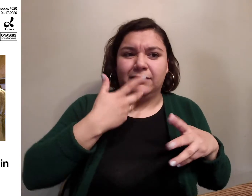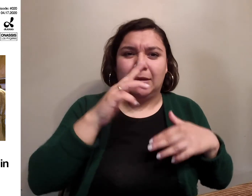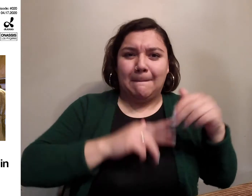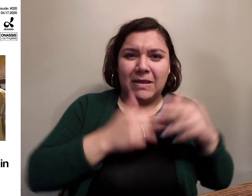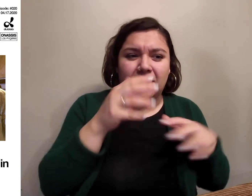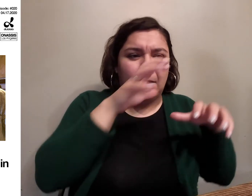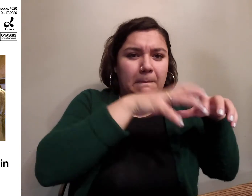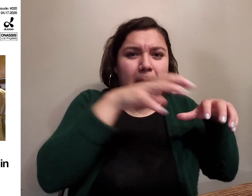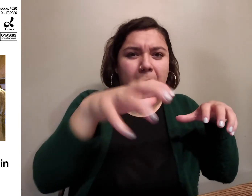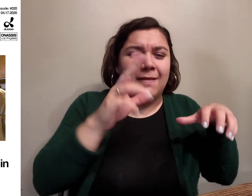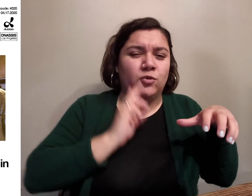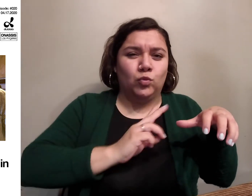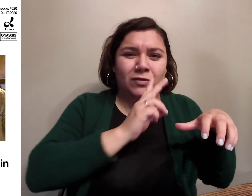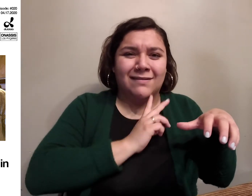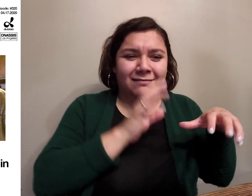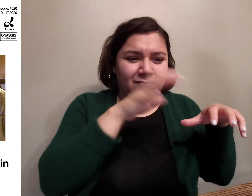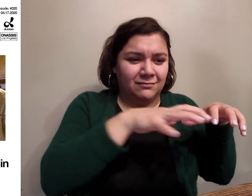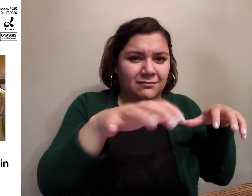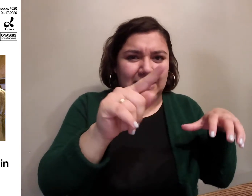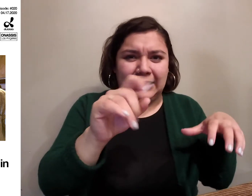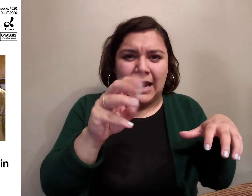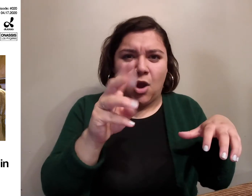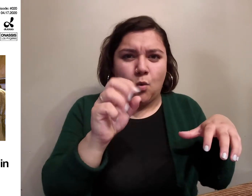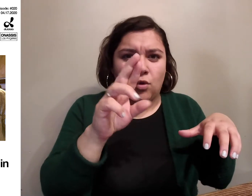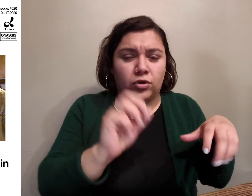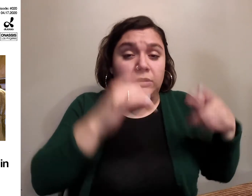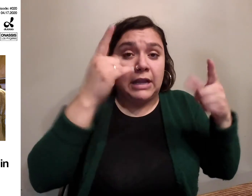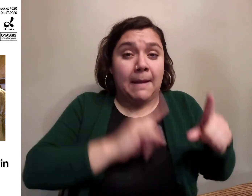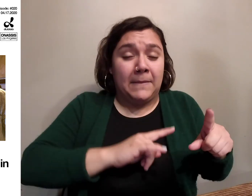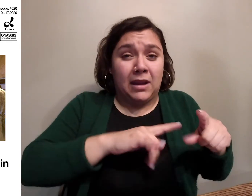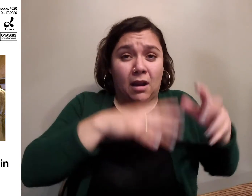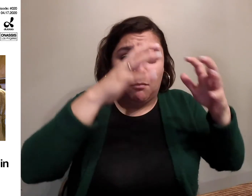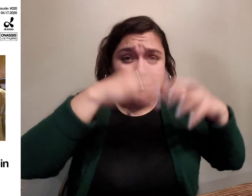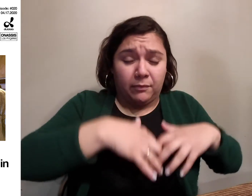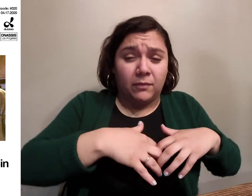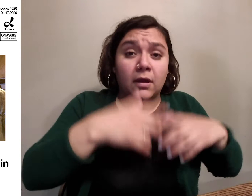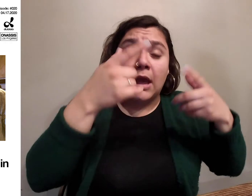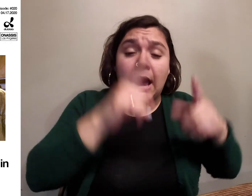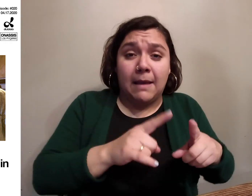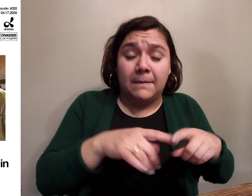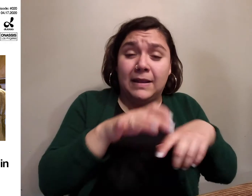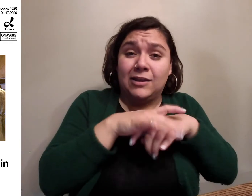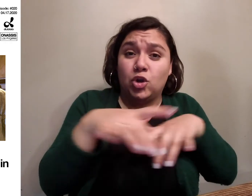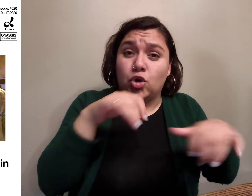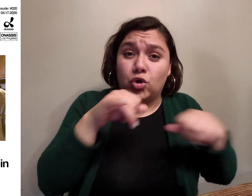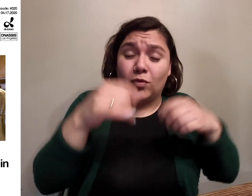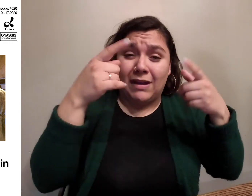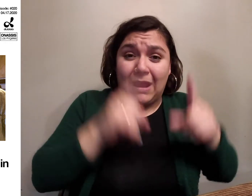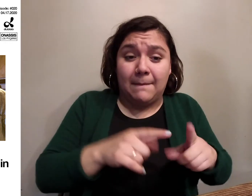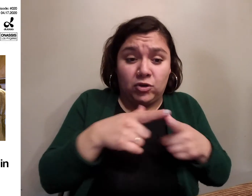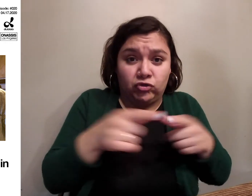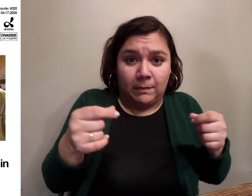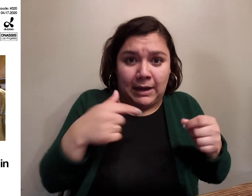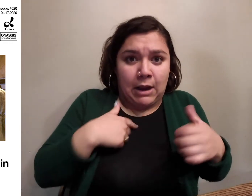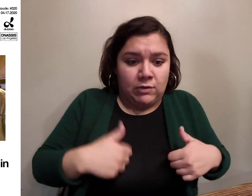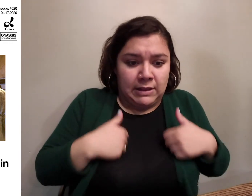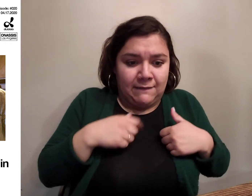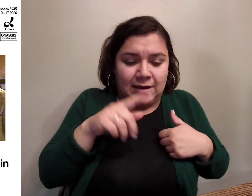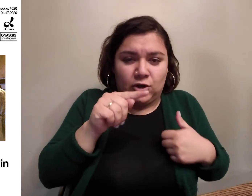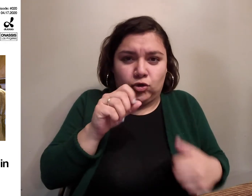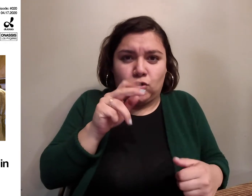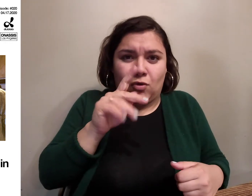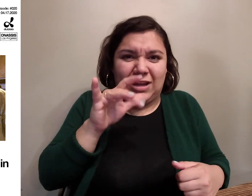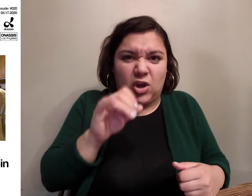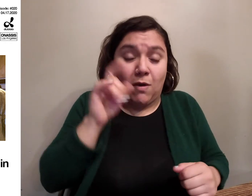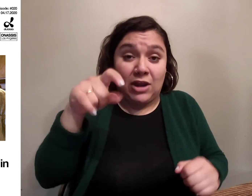was there. And then when the Tohoku earthquake happened in Japan, I was in Tokyo. And then I had to leave 2 days after it happened with